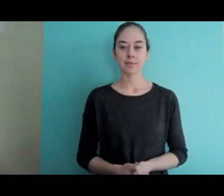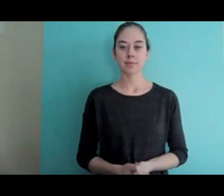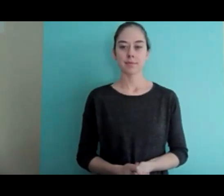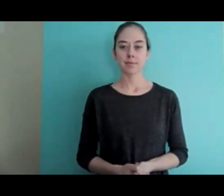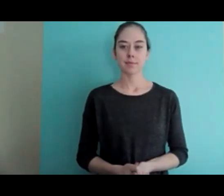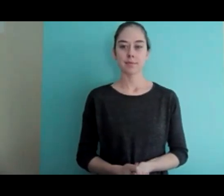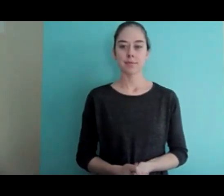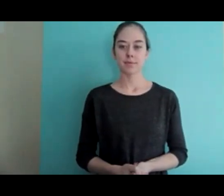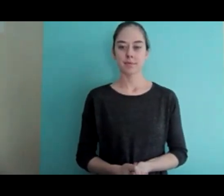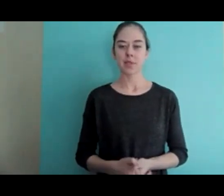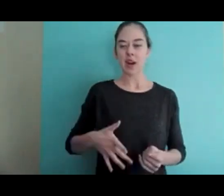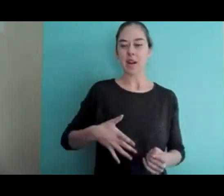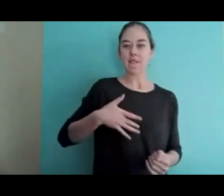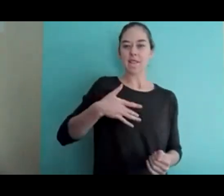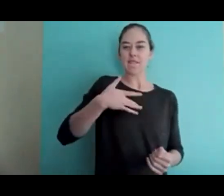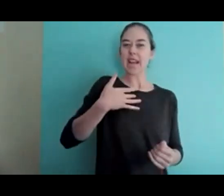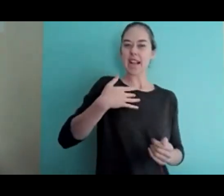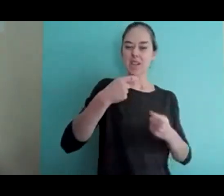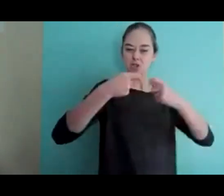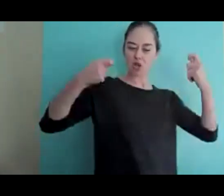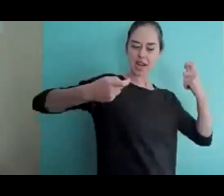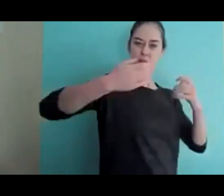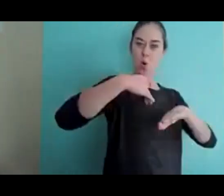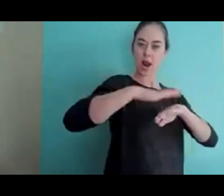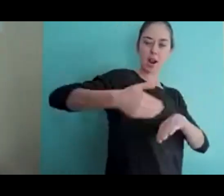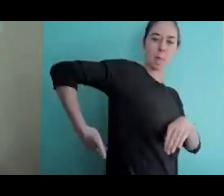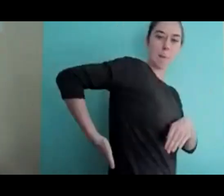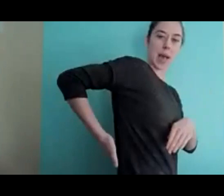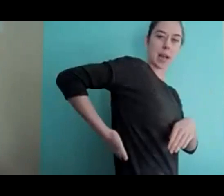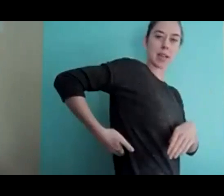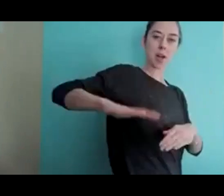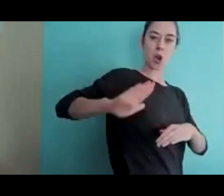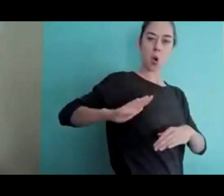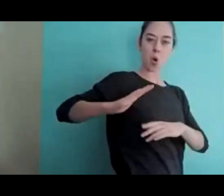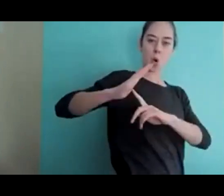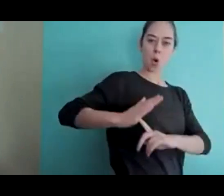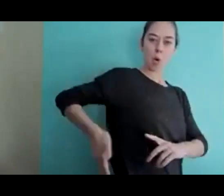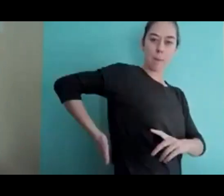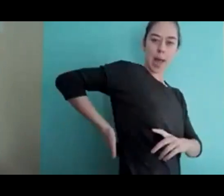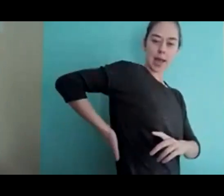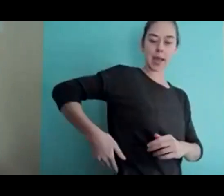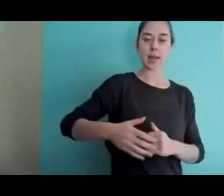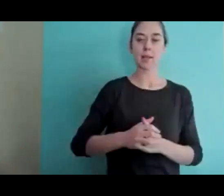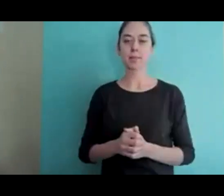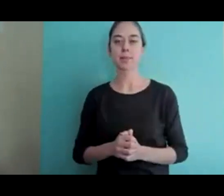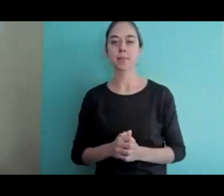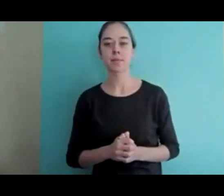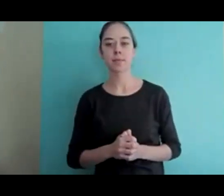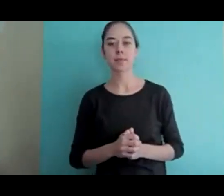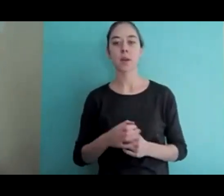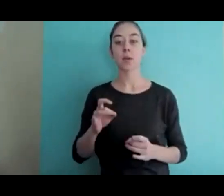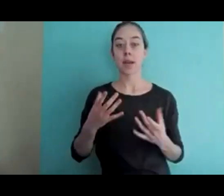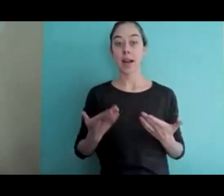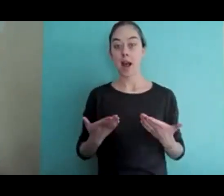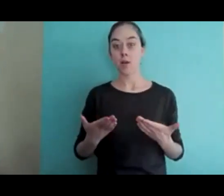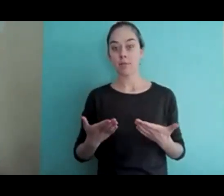And you feel a nice little stretch on your lower back when you turn into it. Okay? Okay, good. Change